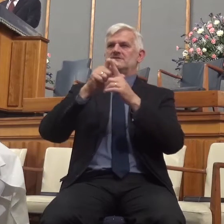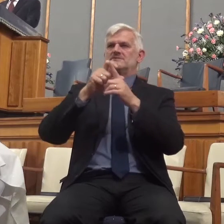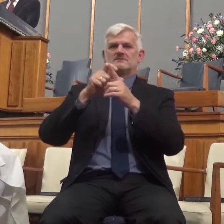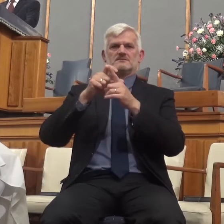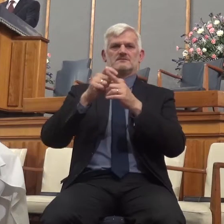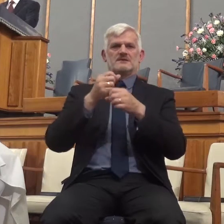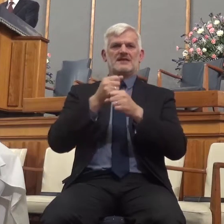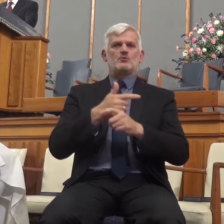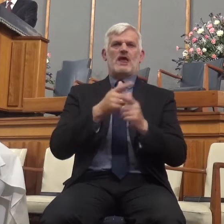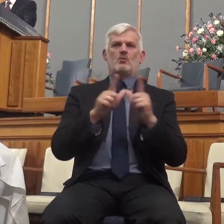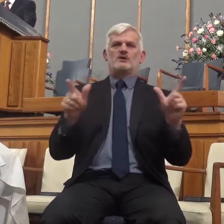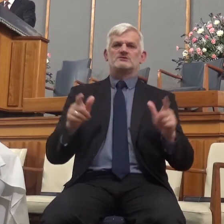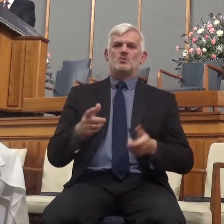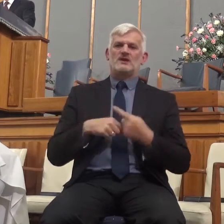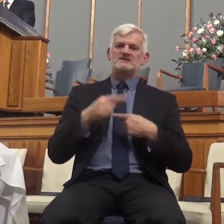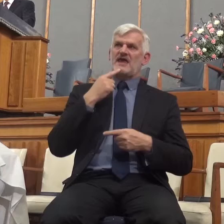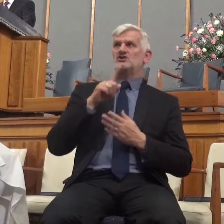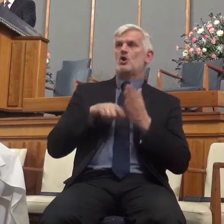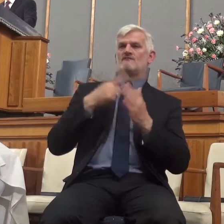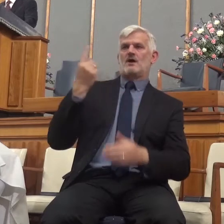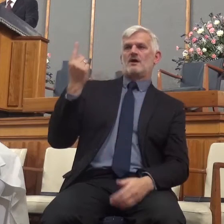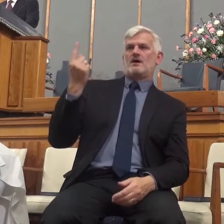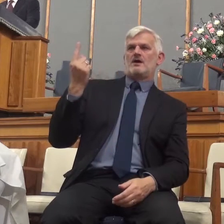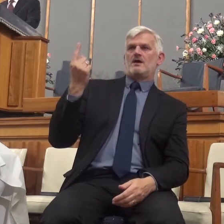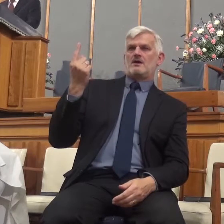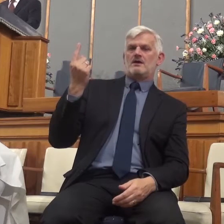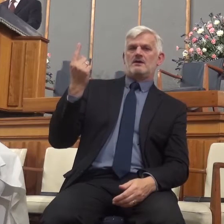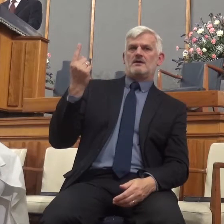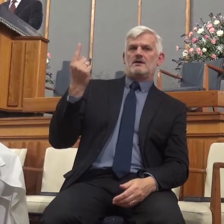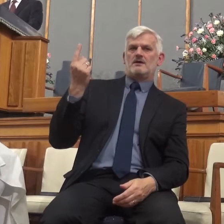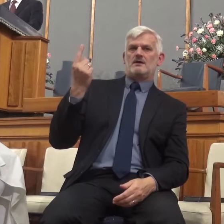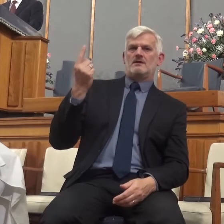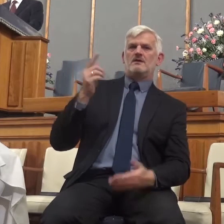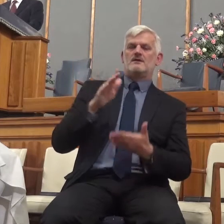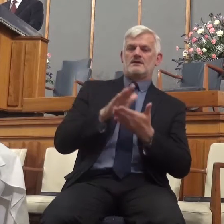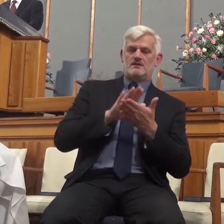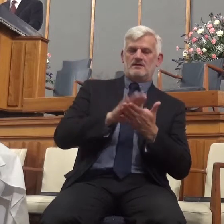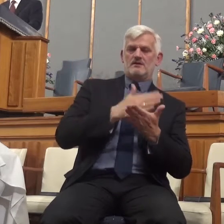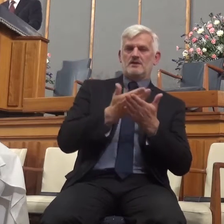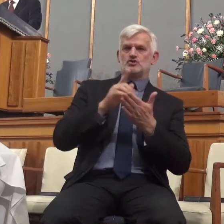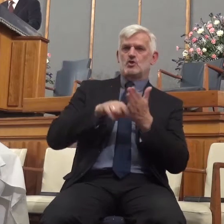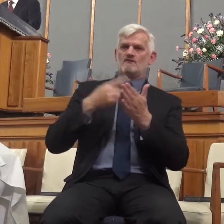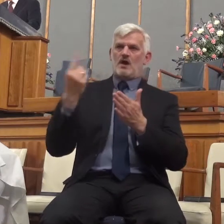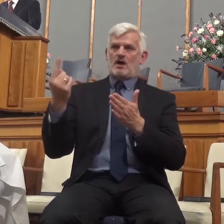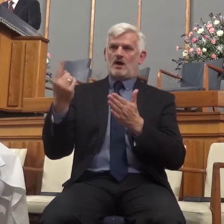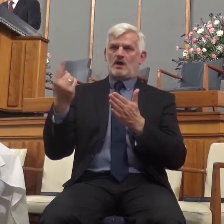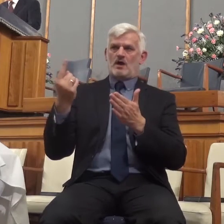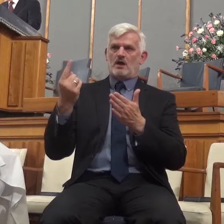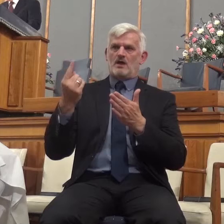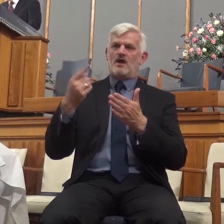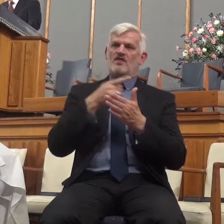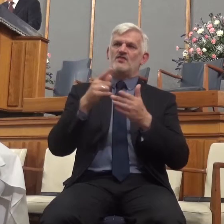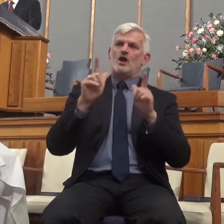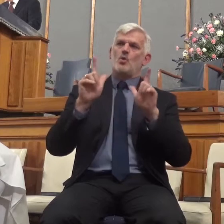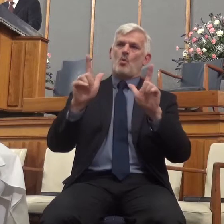we feebly pronounce Jehovah, the pronunciation only of the initials of the